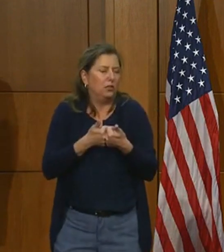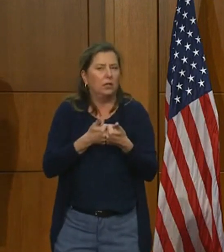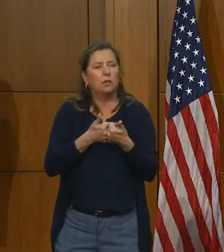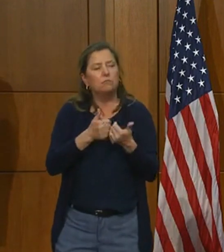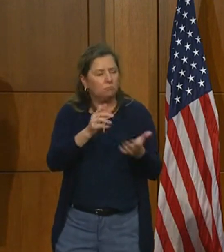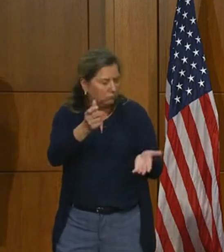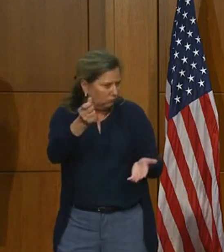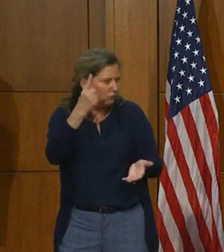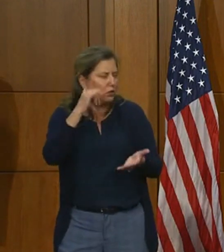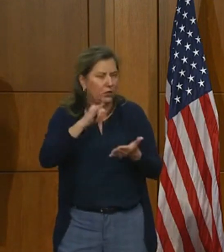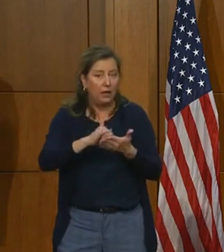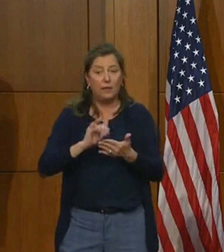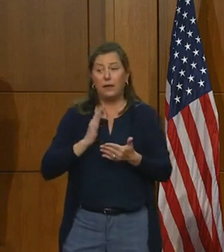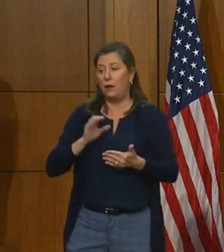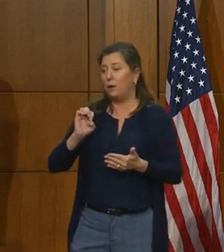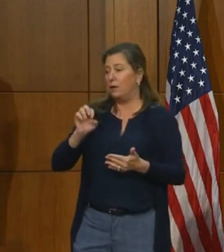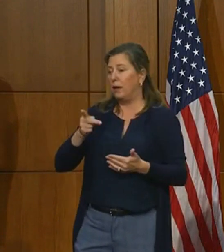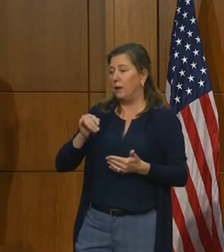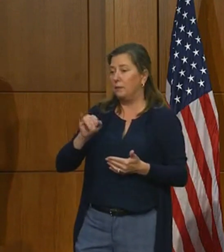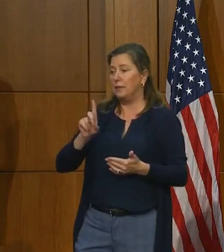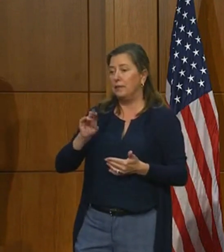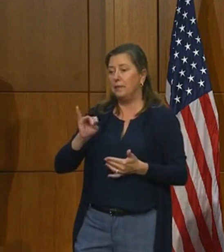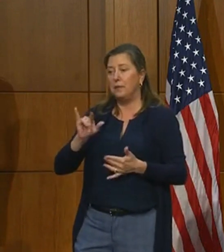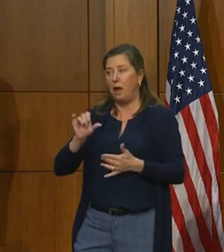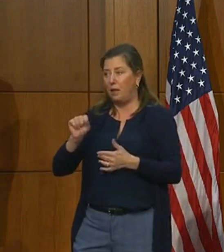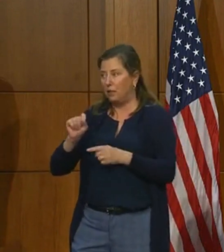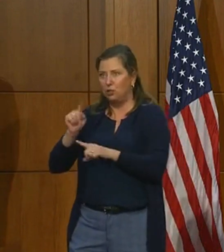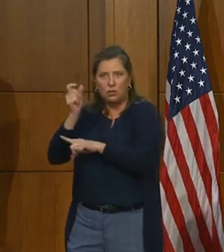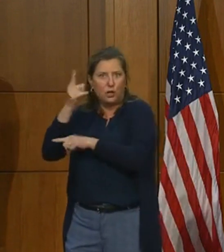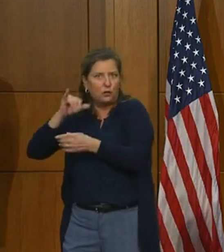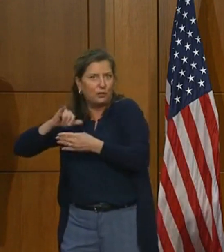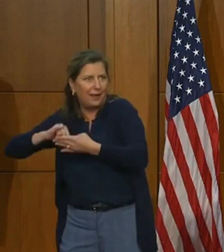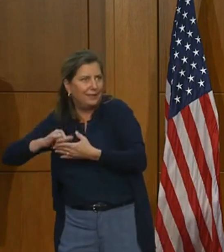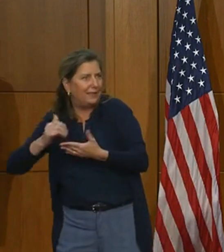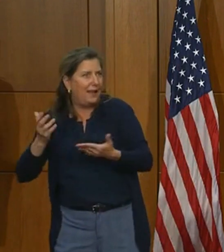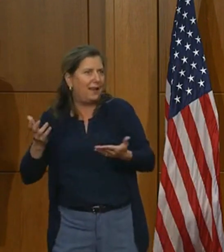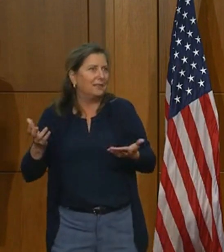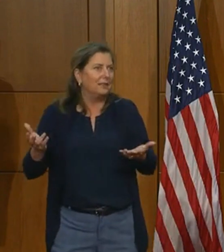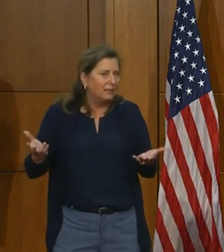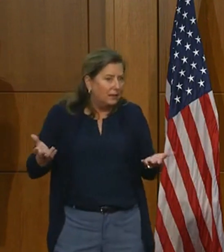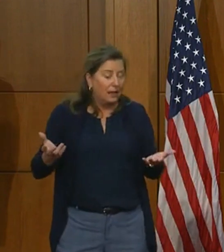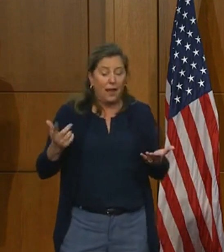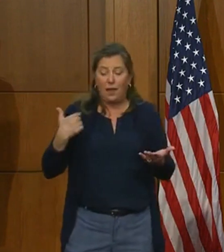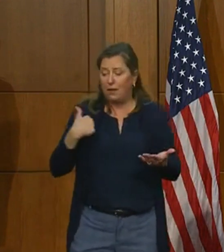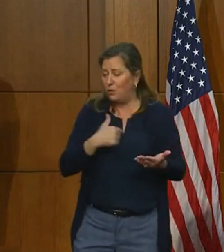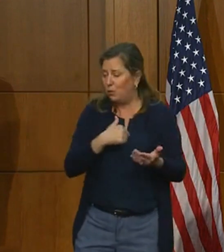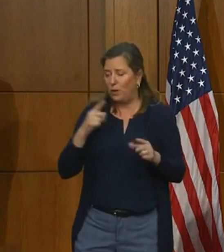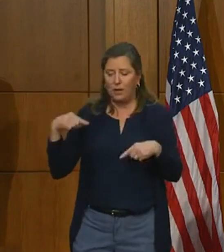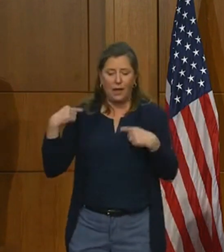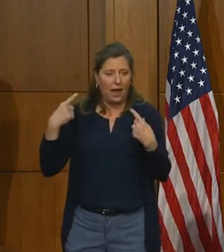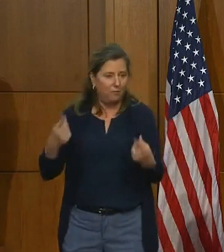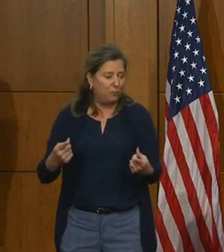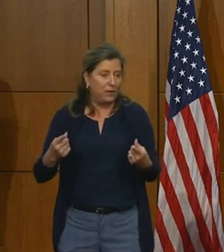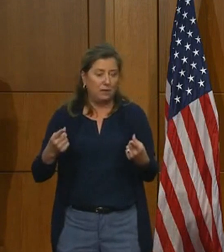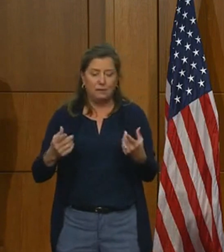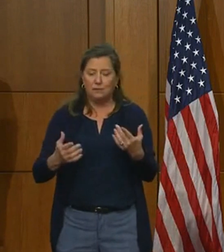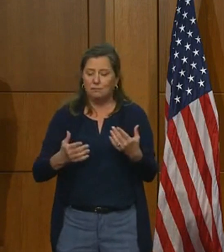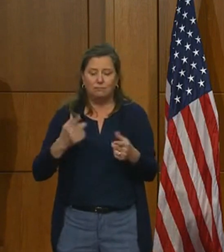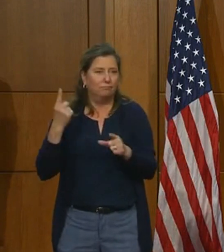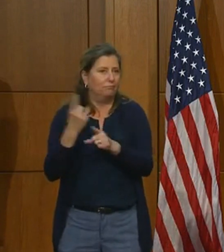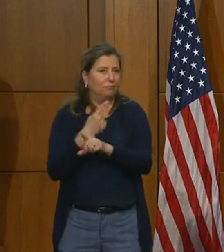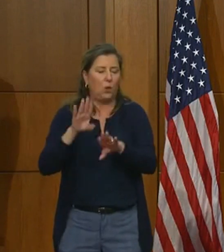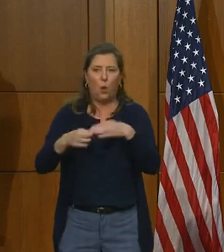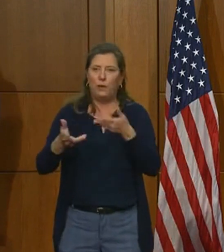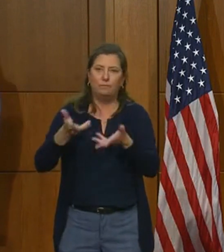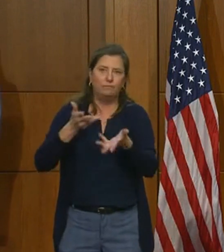I understand that. Our epidemiologists understand it. And I can just tell you that we have been in almost constant